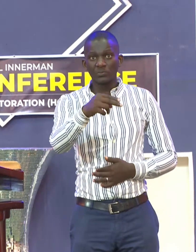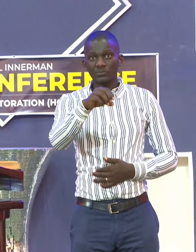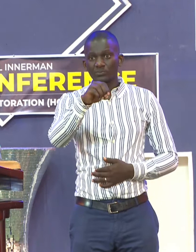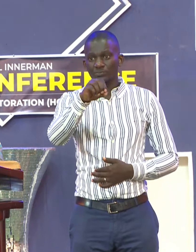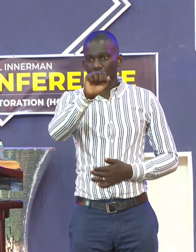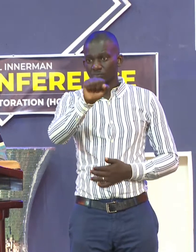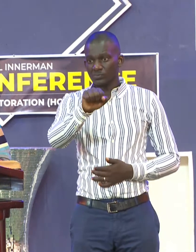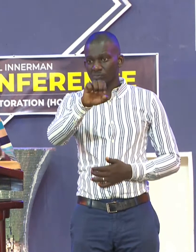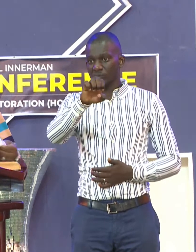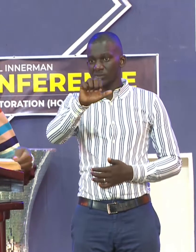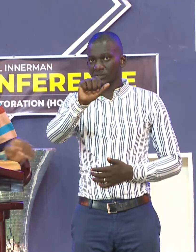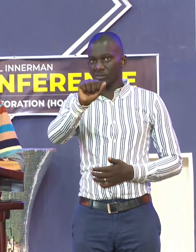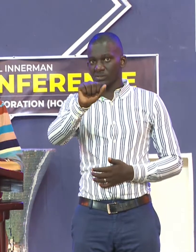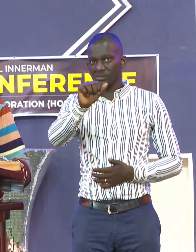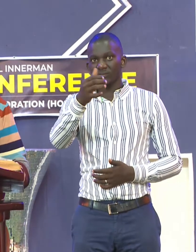6.